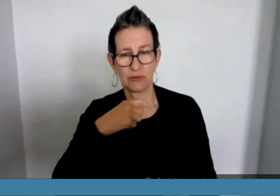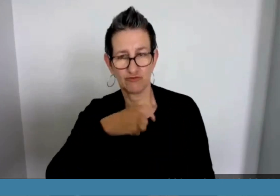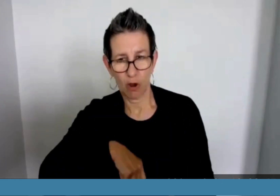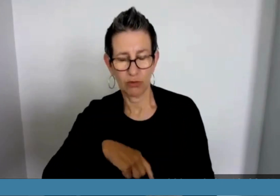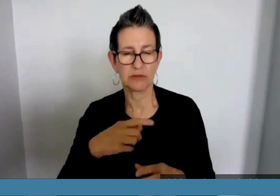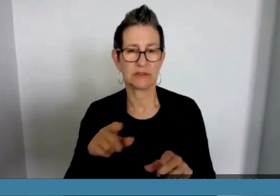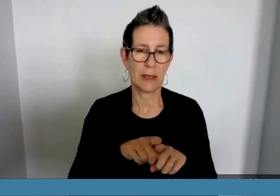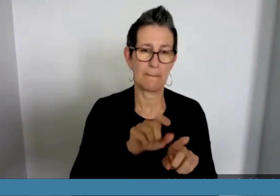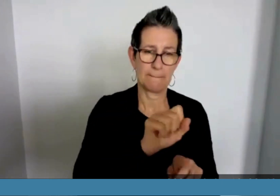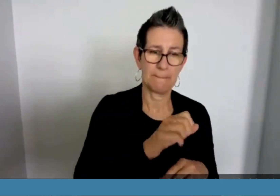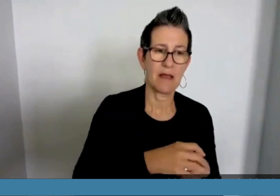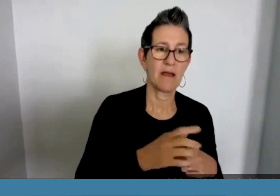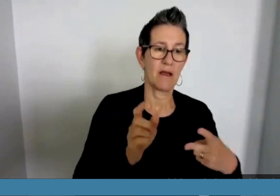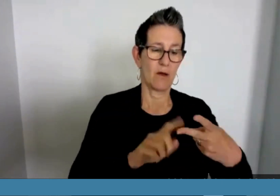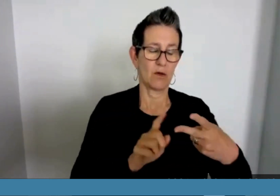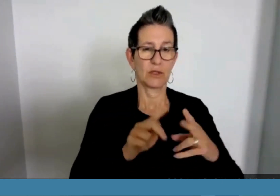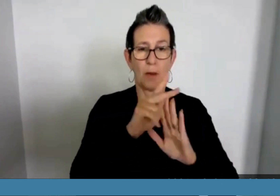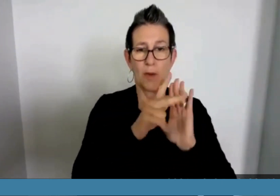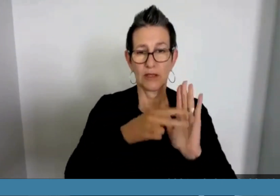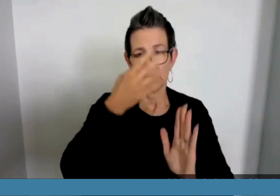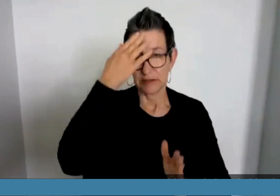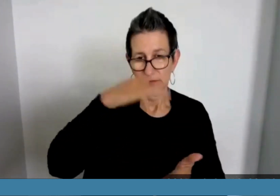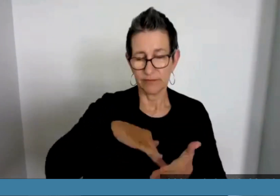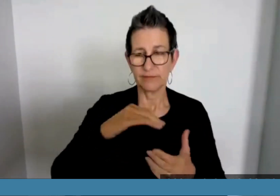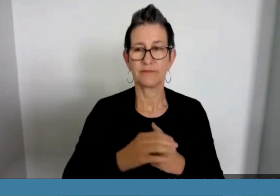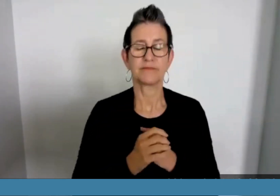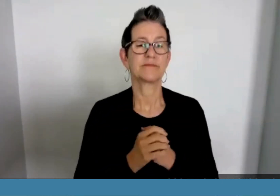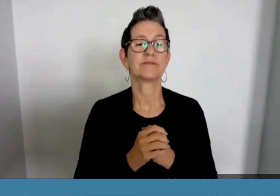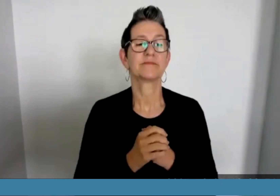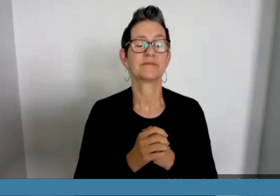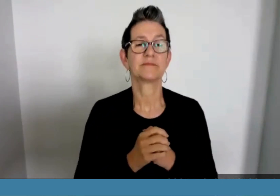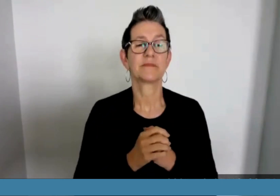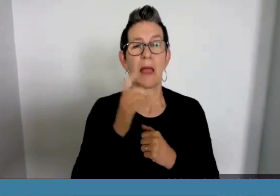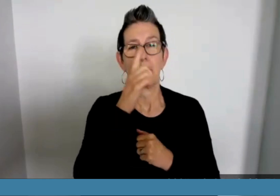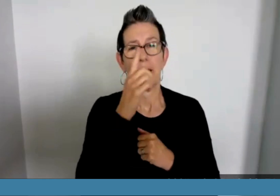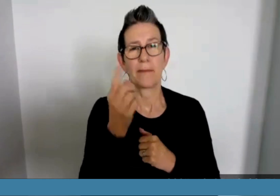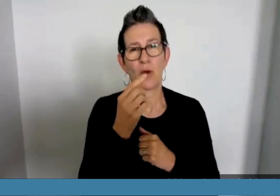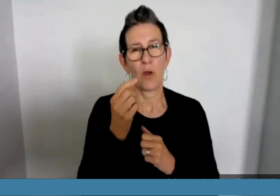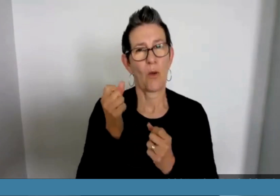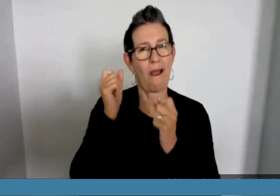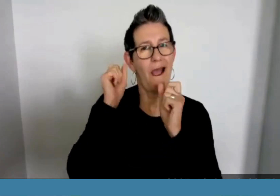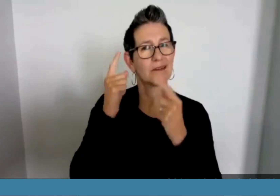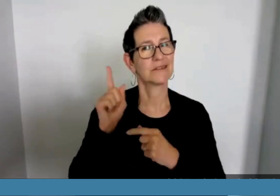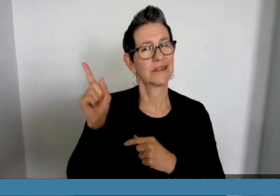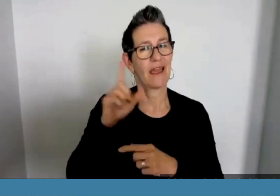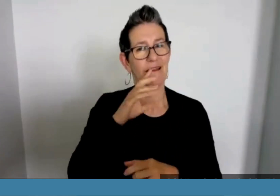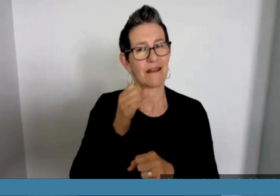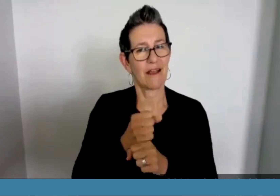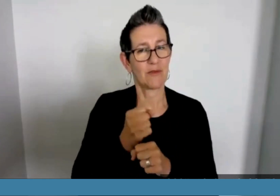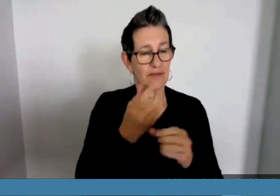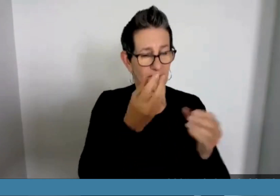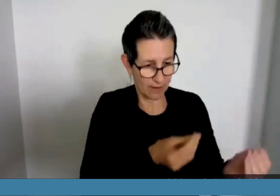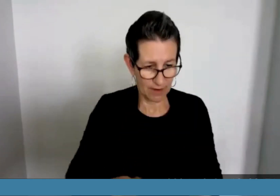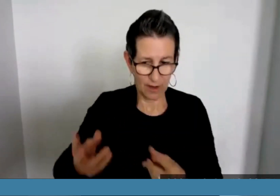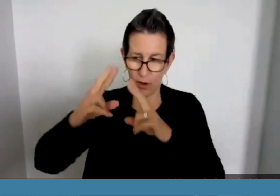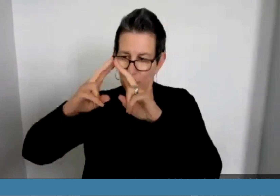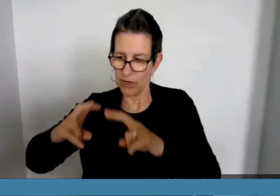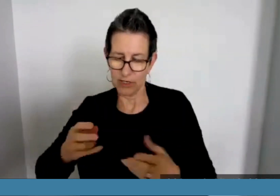policy expertise, so people who know how government uses research to make decisions,